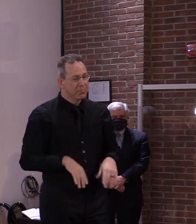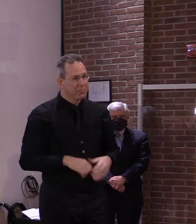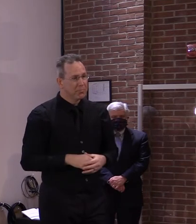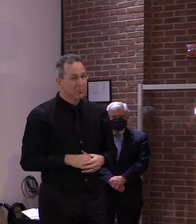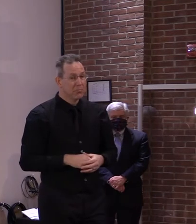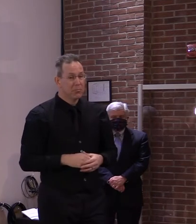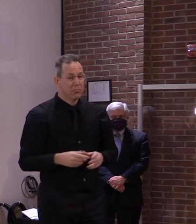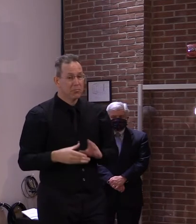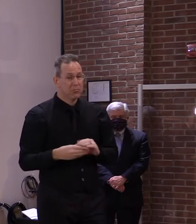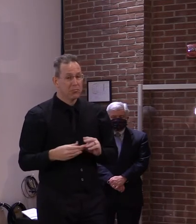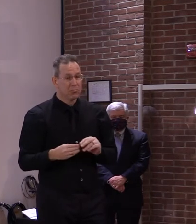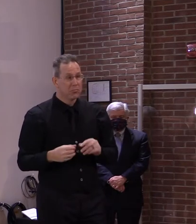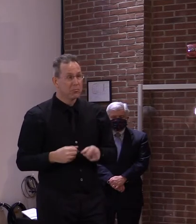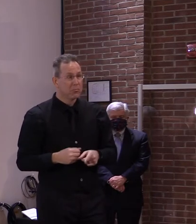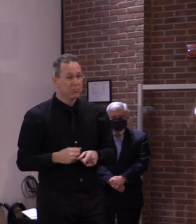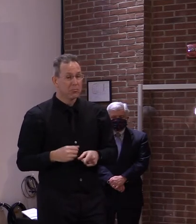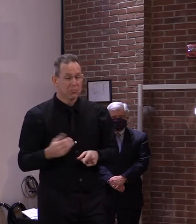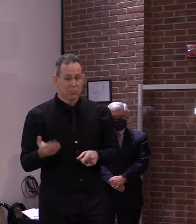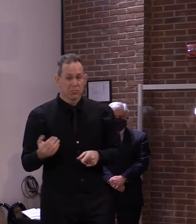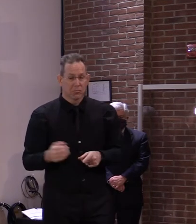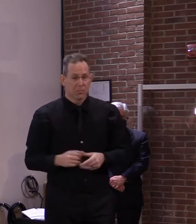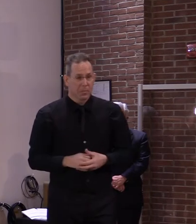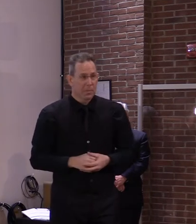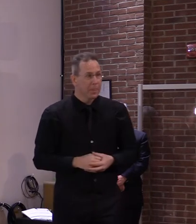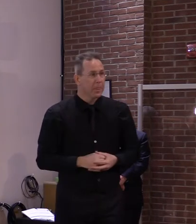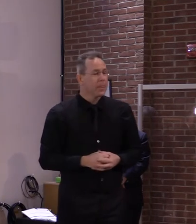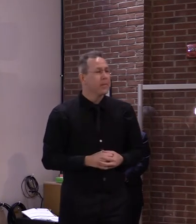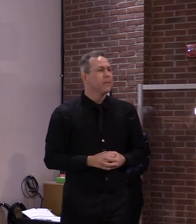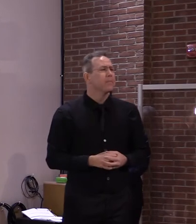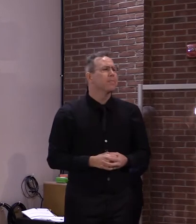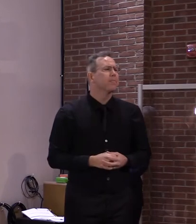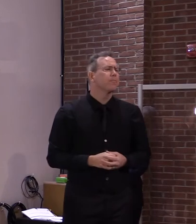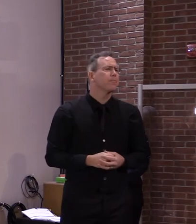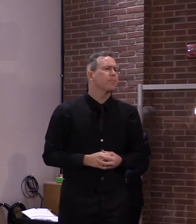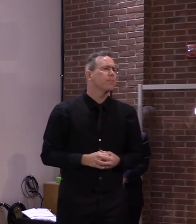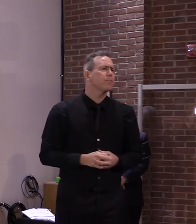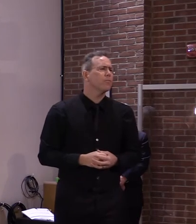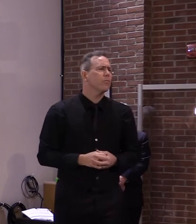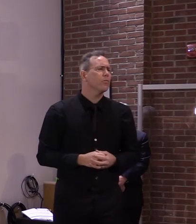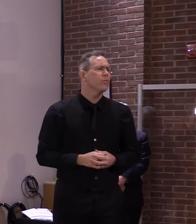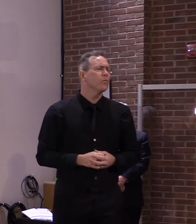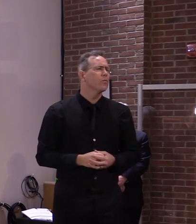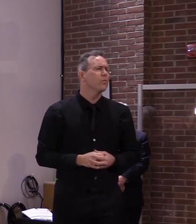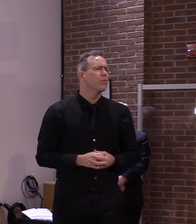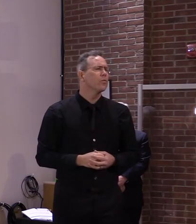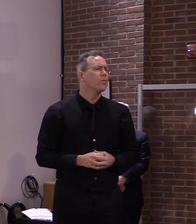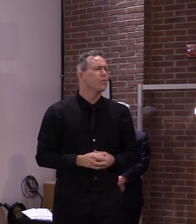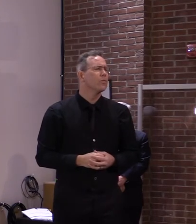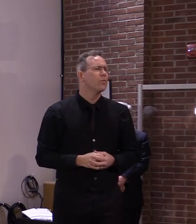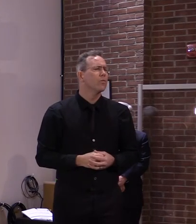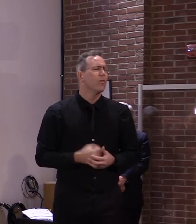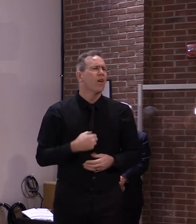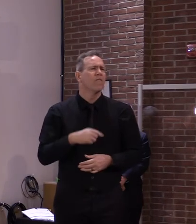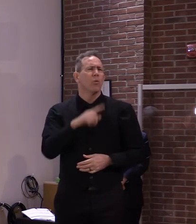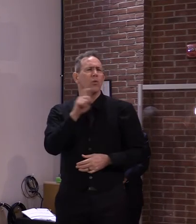um hello um i think this question is probably for uh dr levine